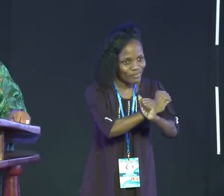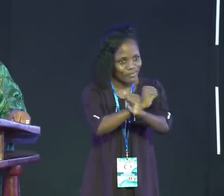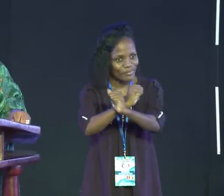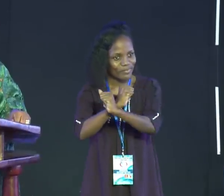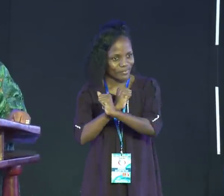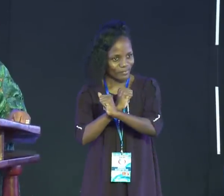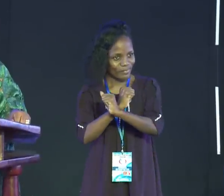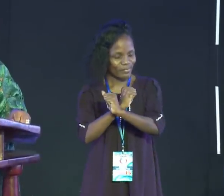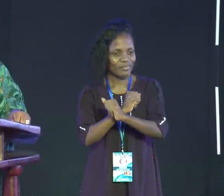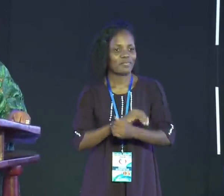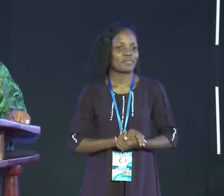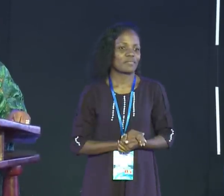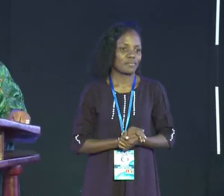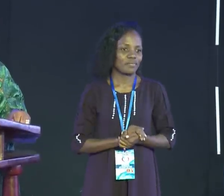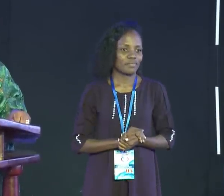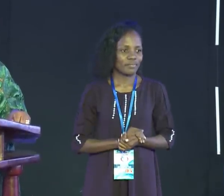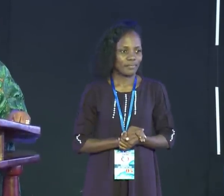home.